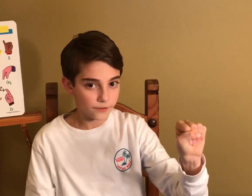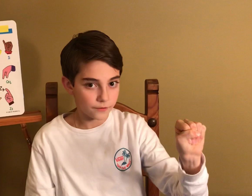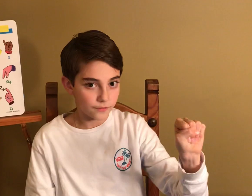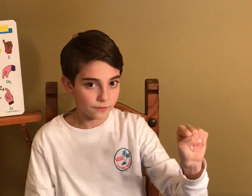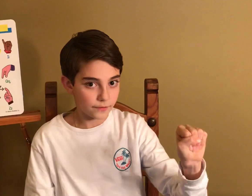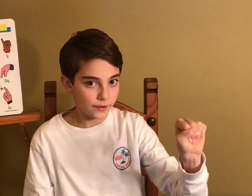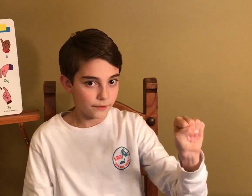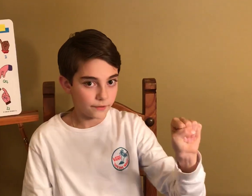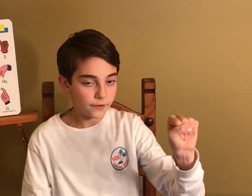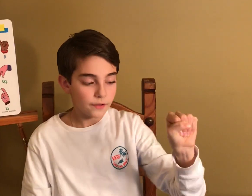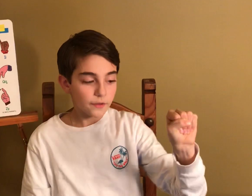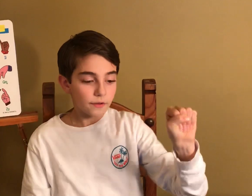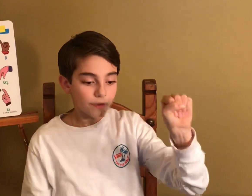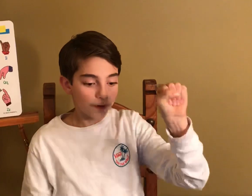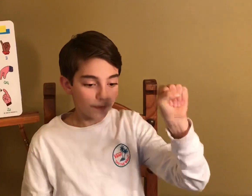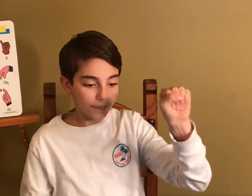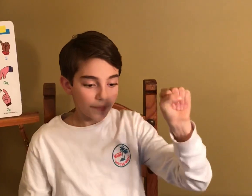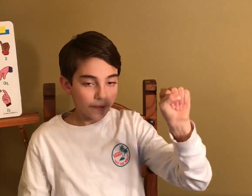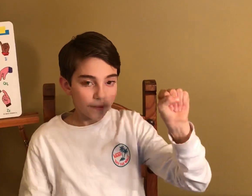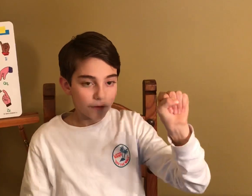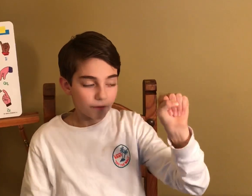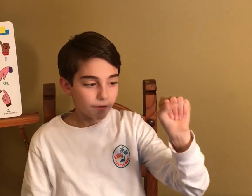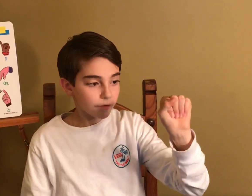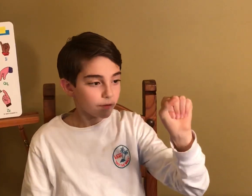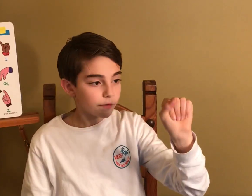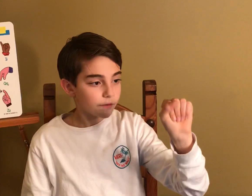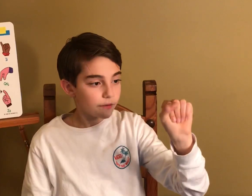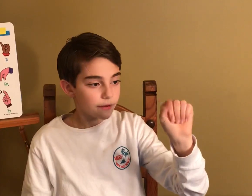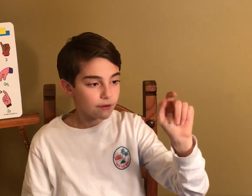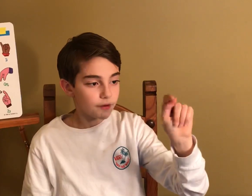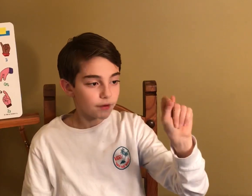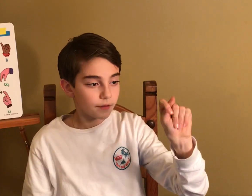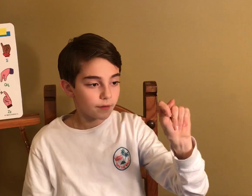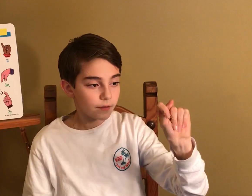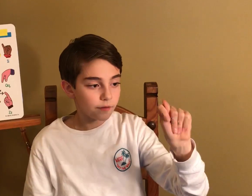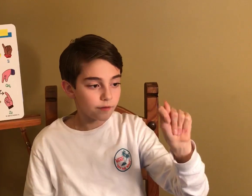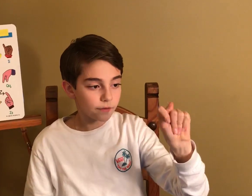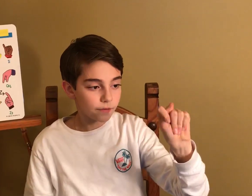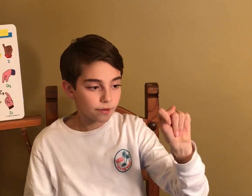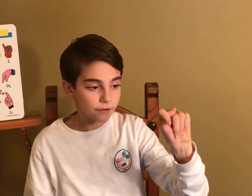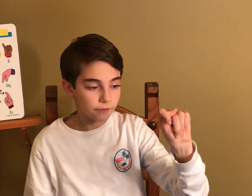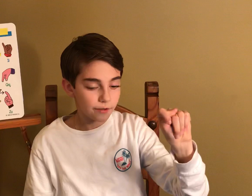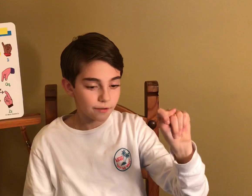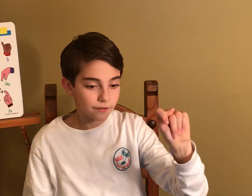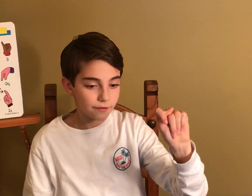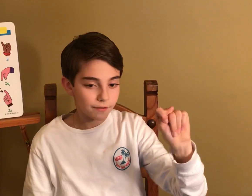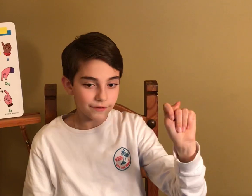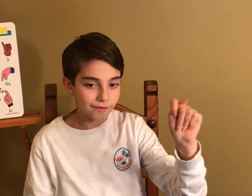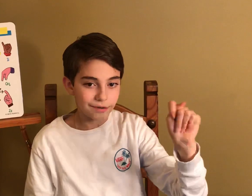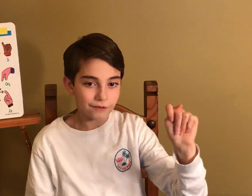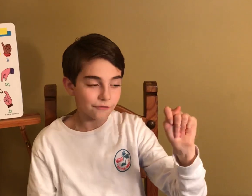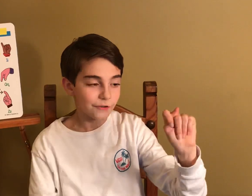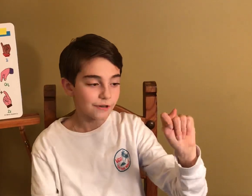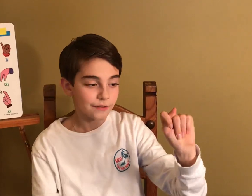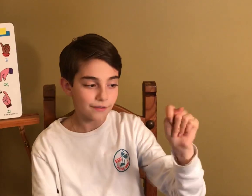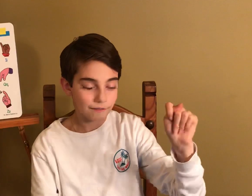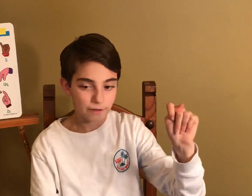that are facing down. So the next one is T, and T is kind of like, this is kind of a funny way